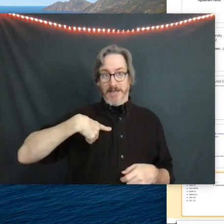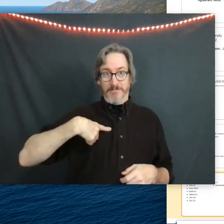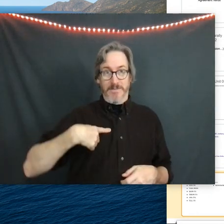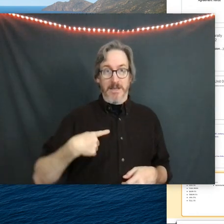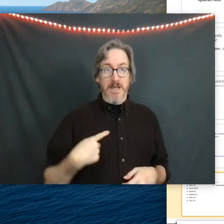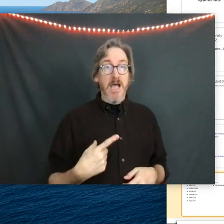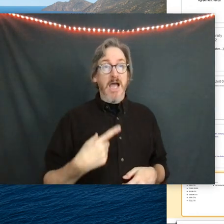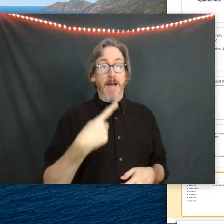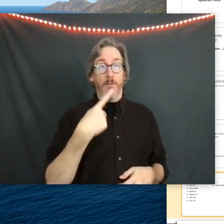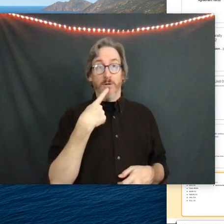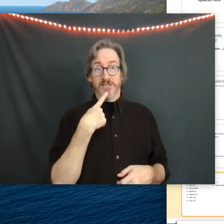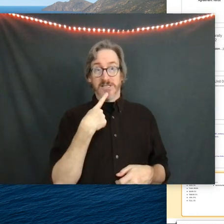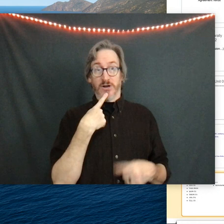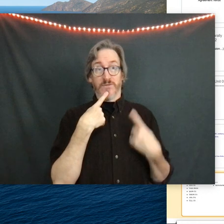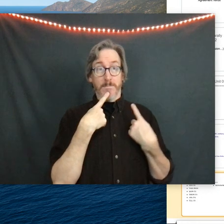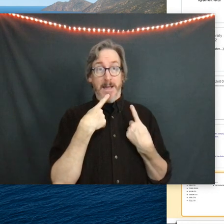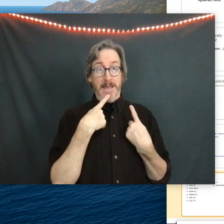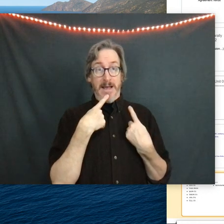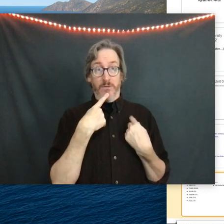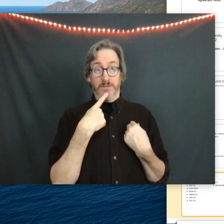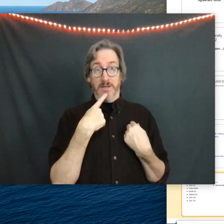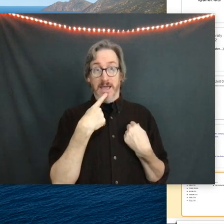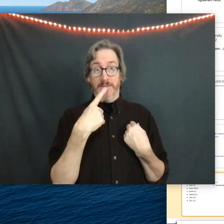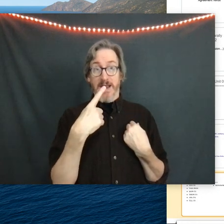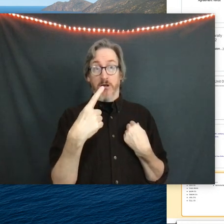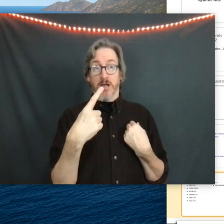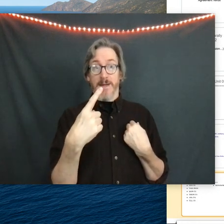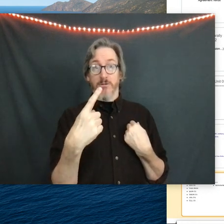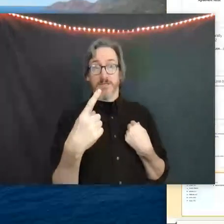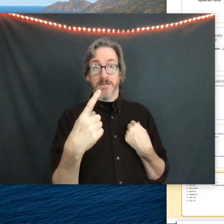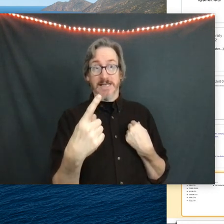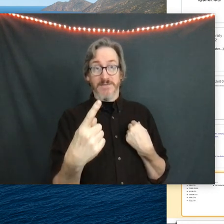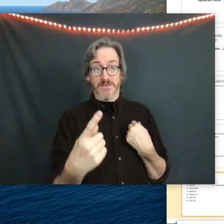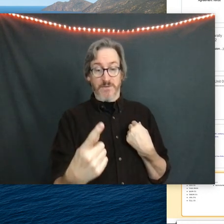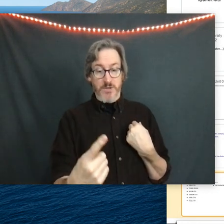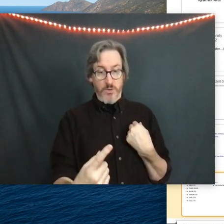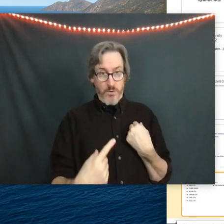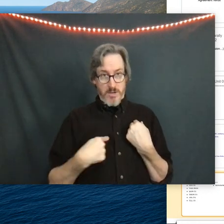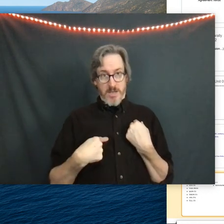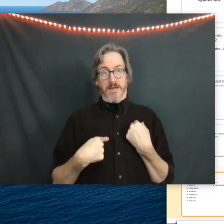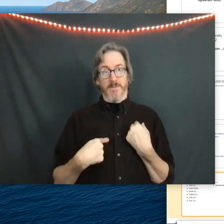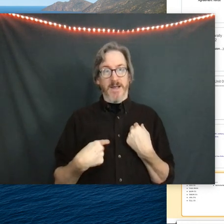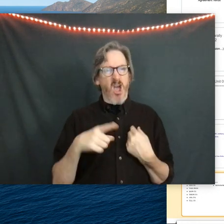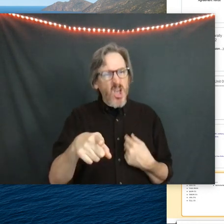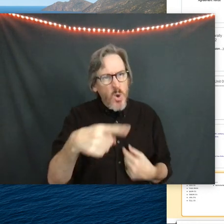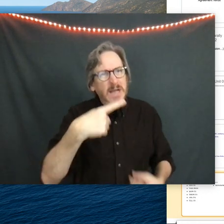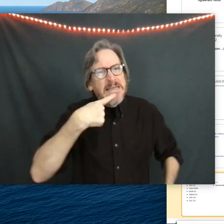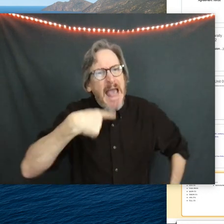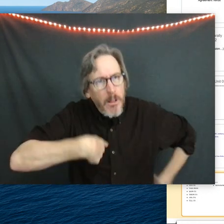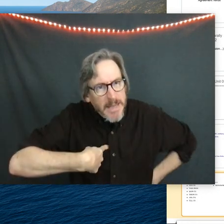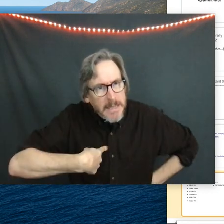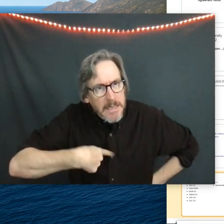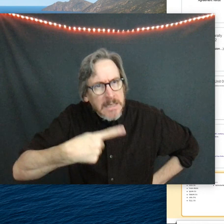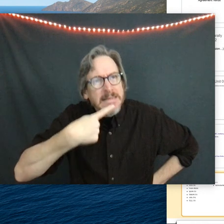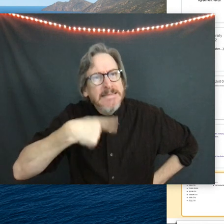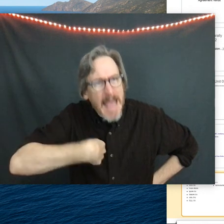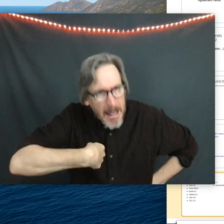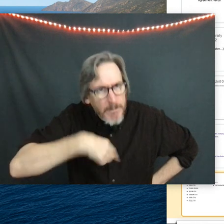it to me. I'm always going to start from my mouth, and then I'll come out as if it's from you and come in my, tell